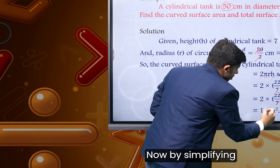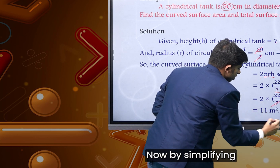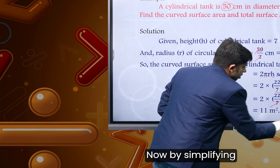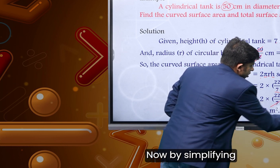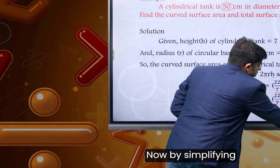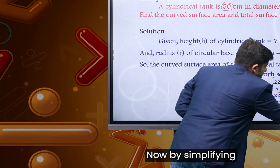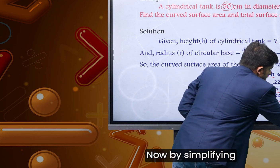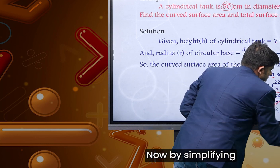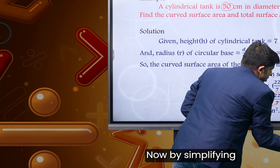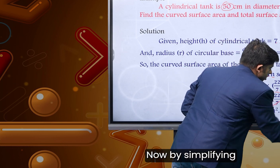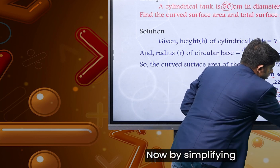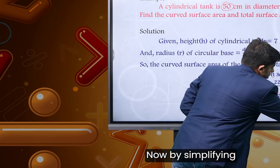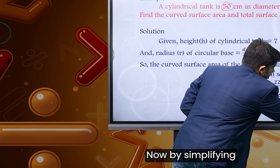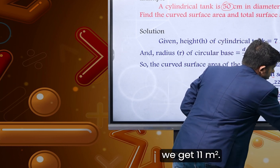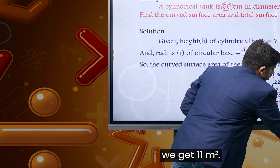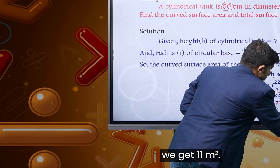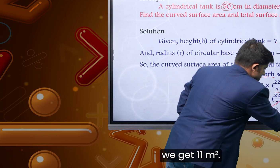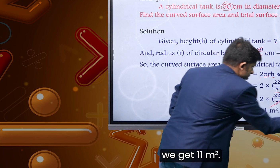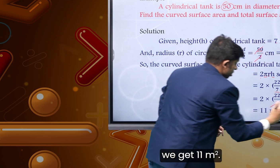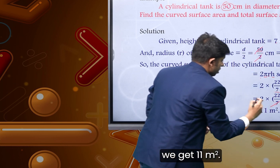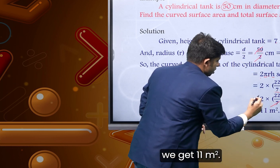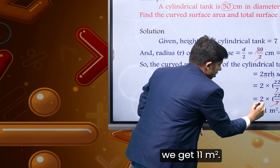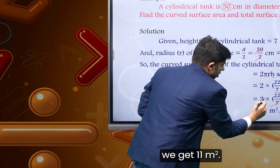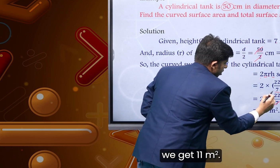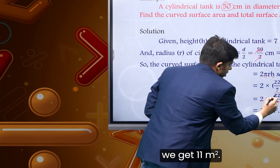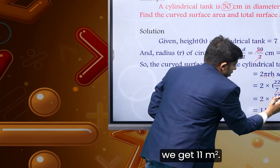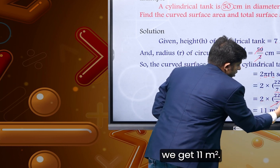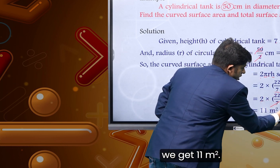Now, by simplifying, we get 11 meters square.